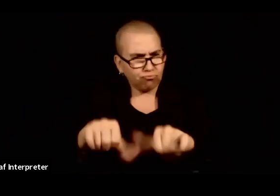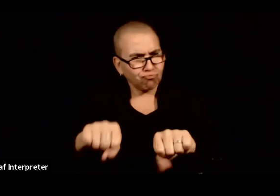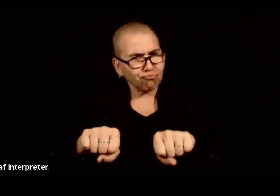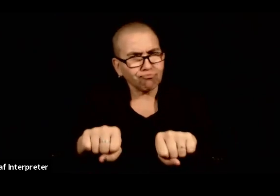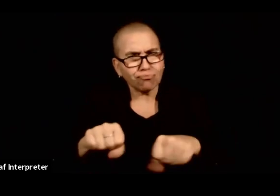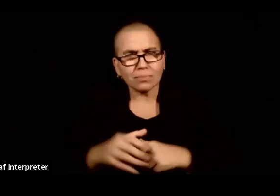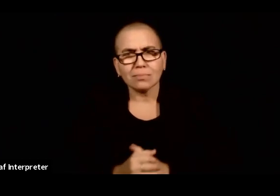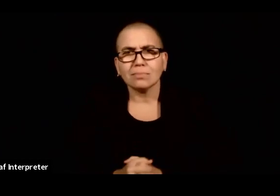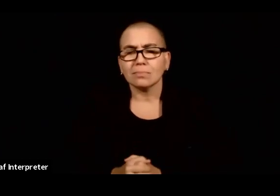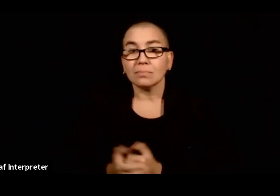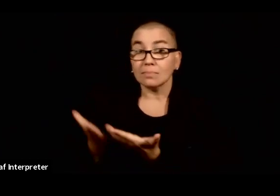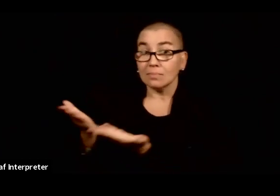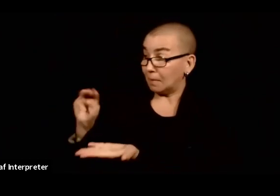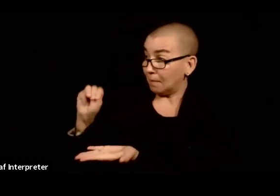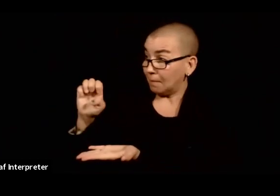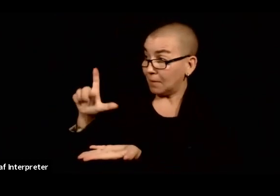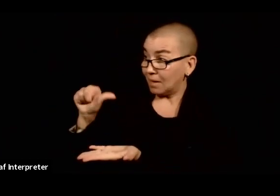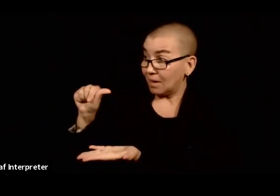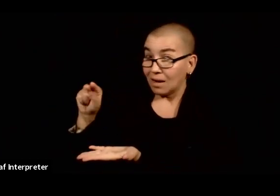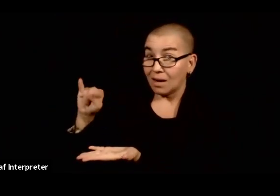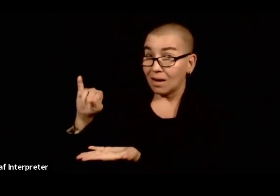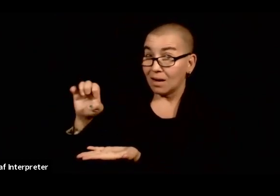Aisha, if you have anything you'd like to add.